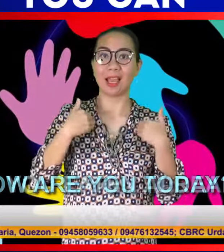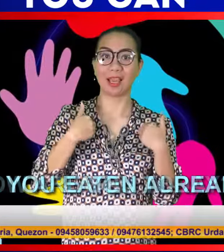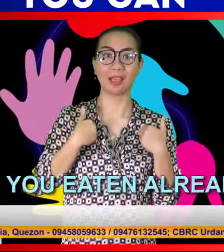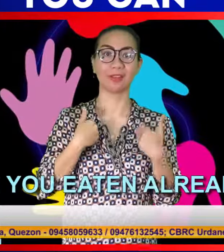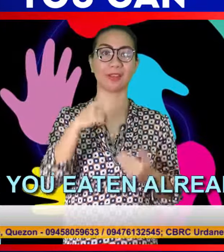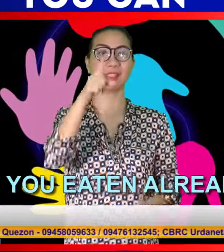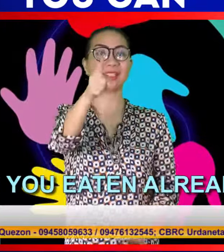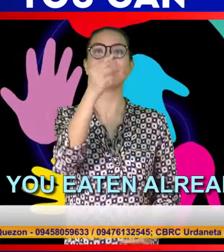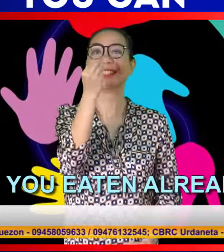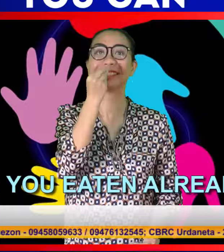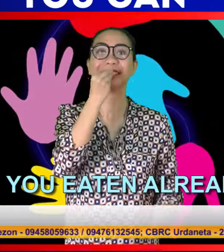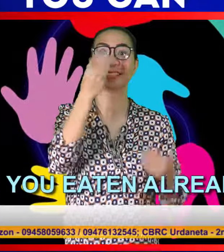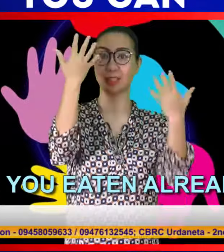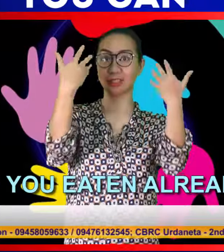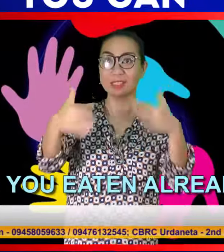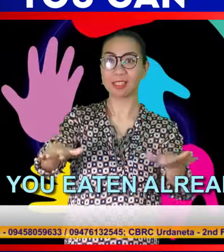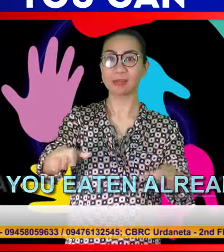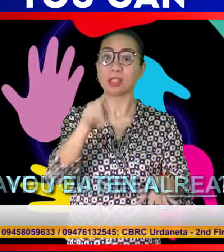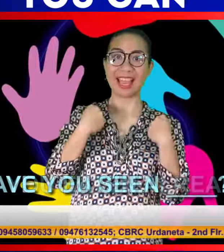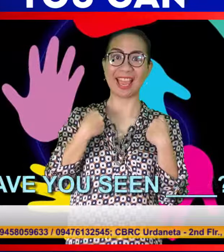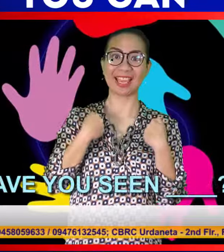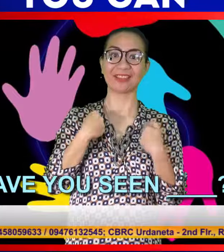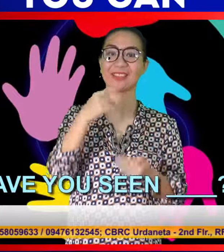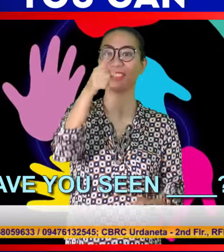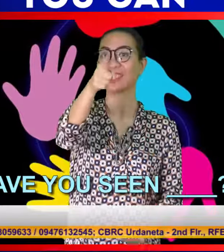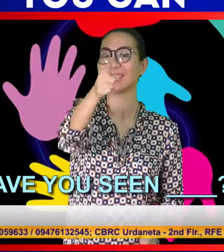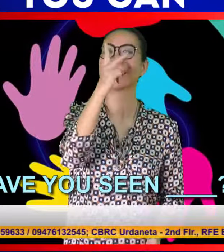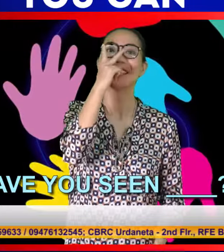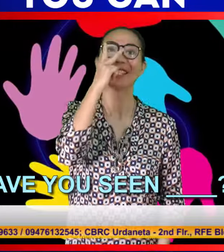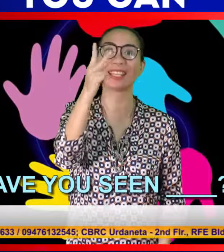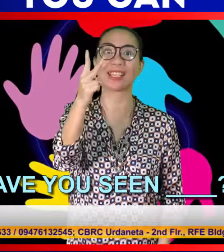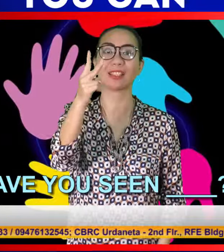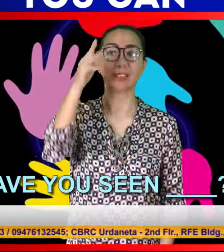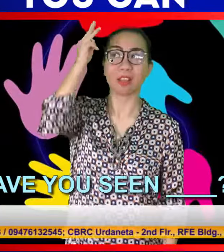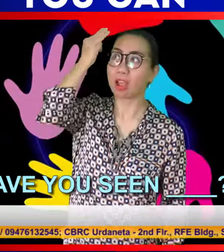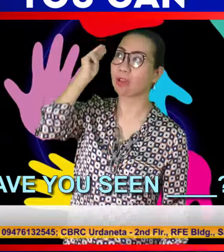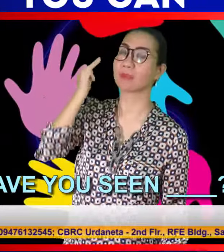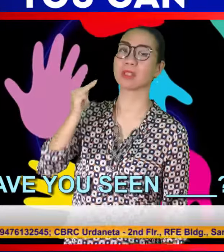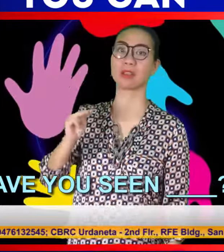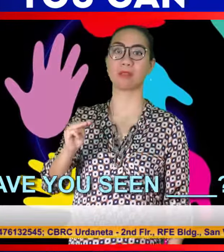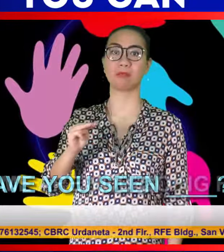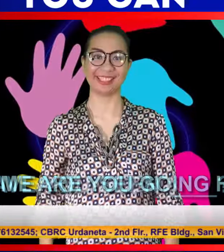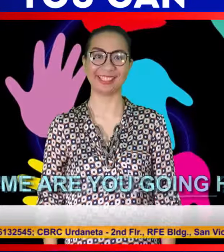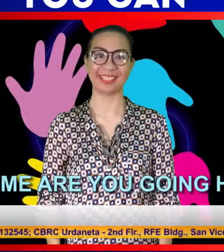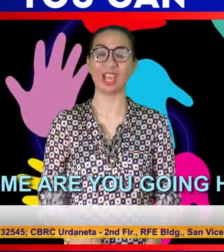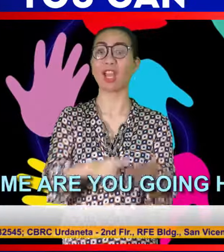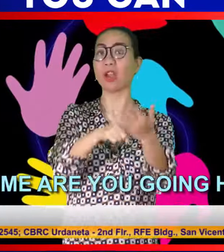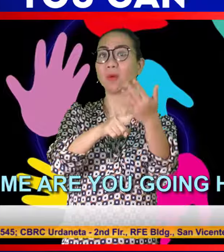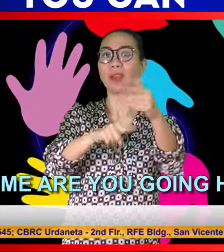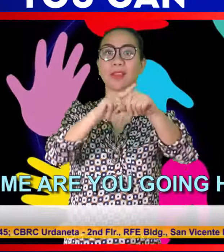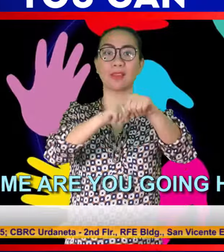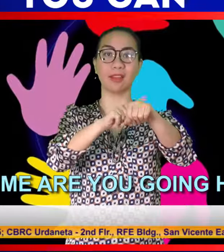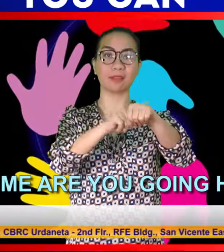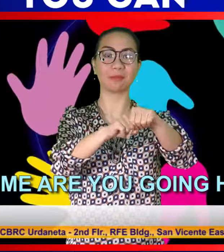Have you eaten already? Have you seen MC? What time are you going home?